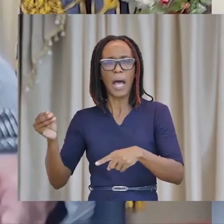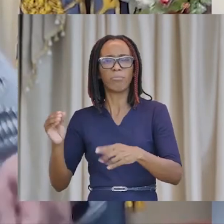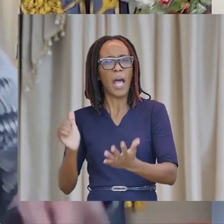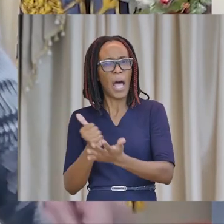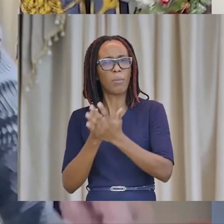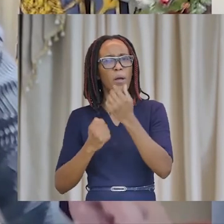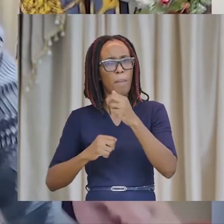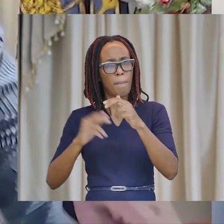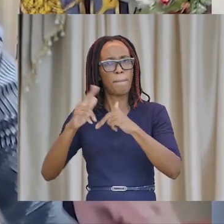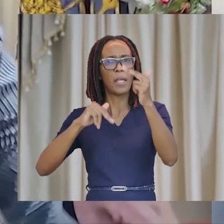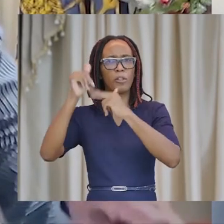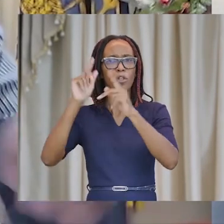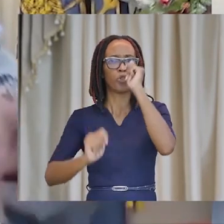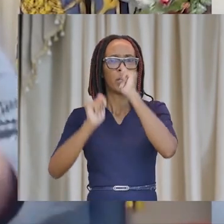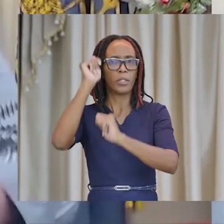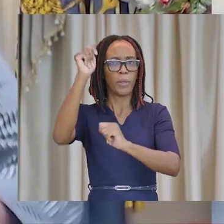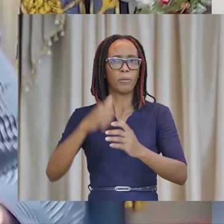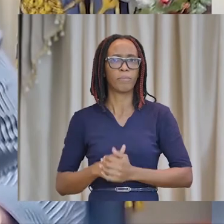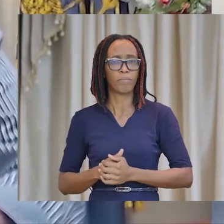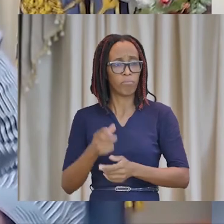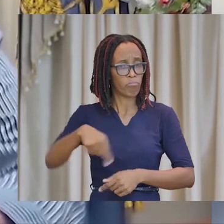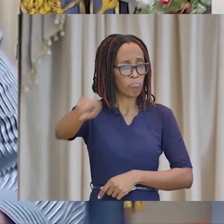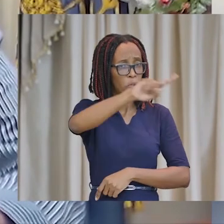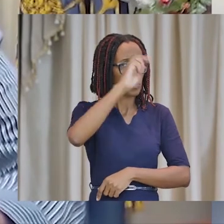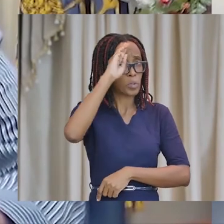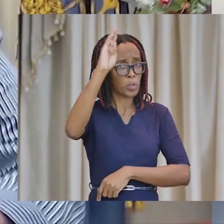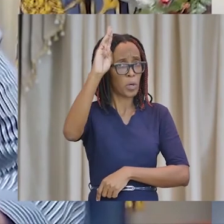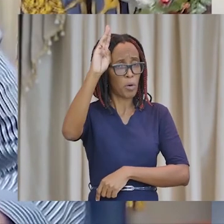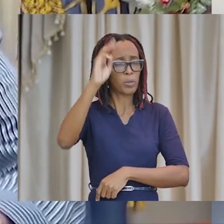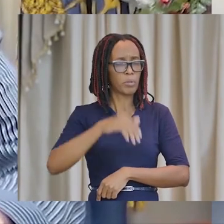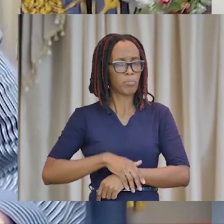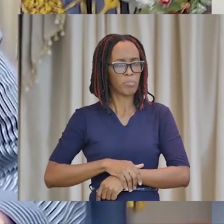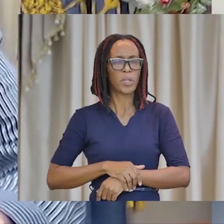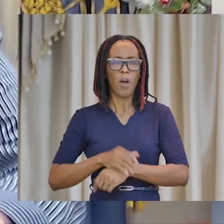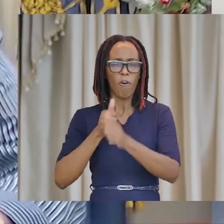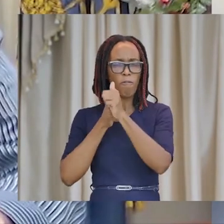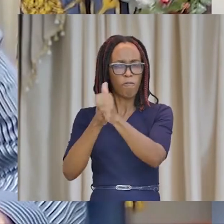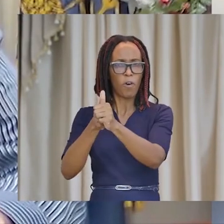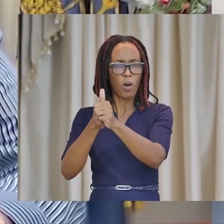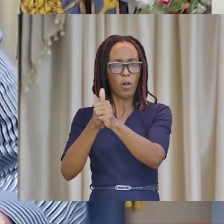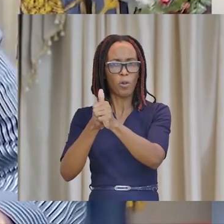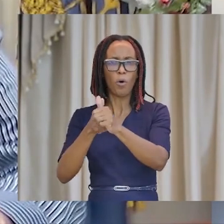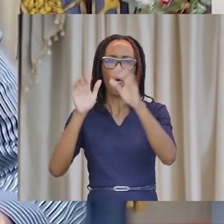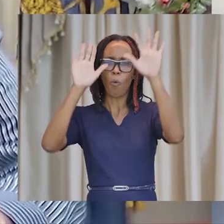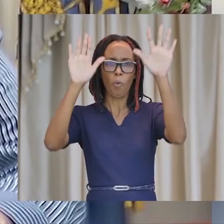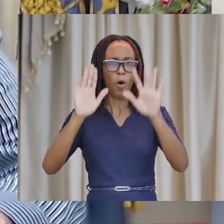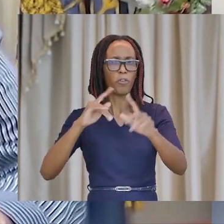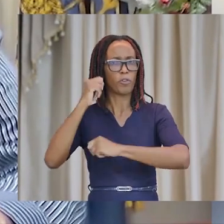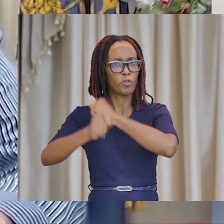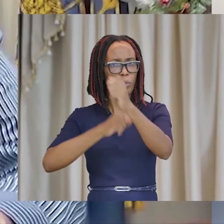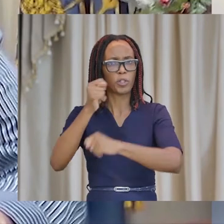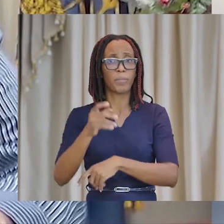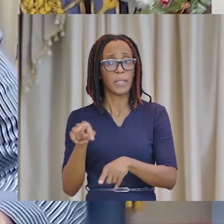Tobago. I consider all of you to be part of a grand and noble tradition that has contributed significantly to